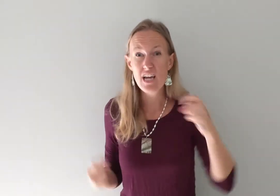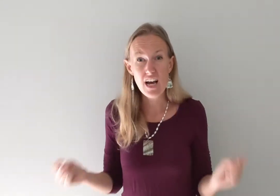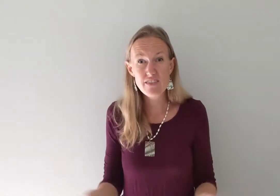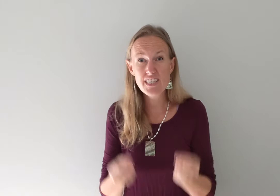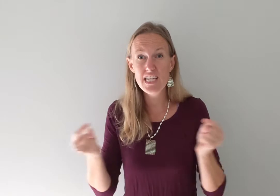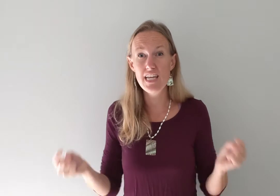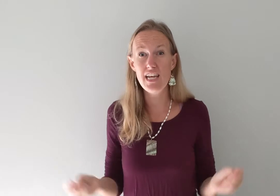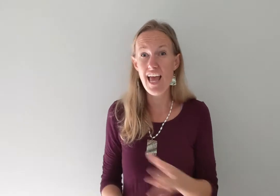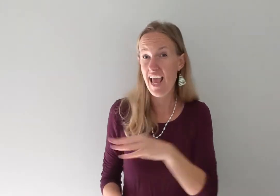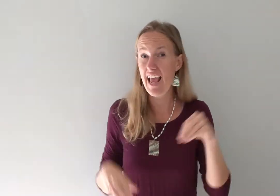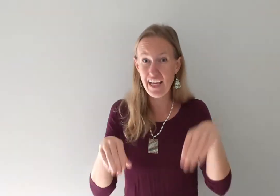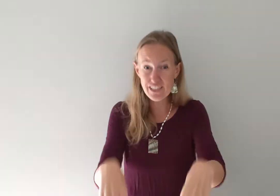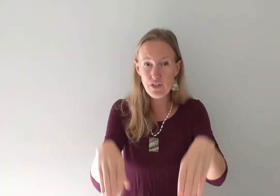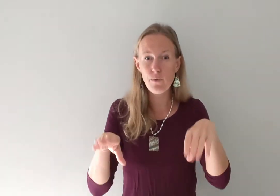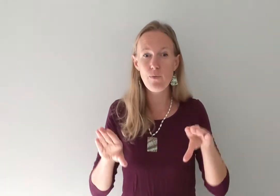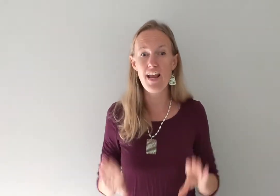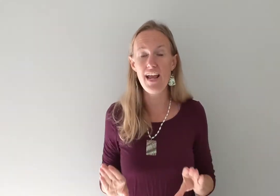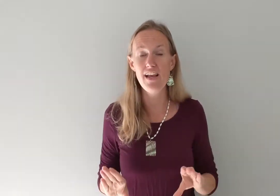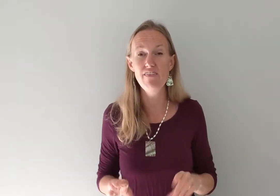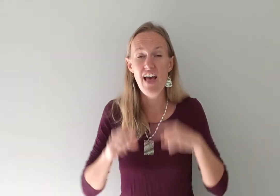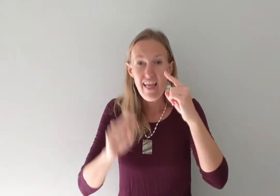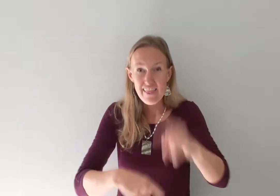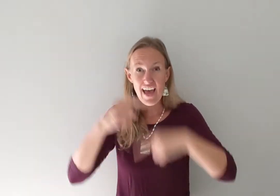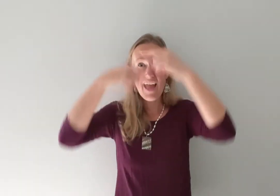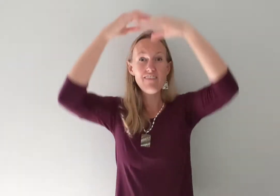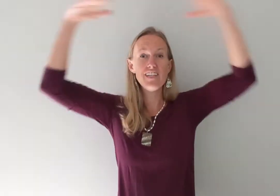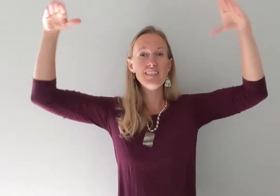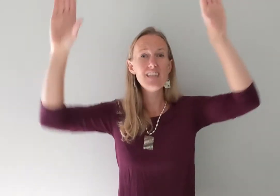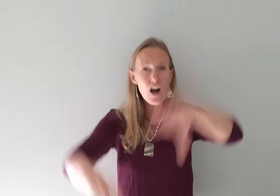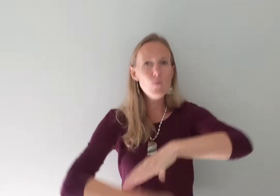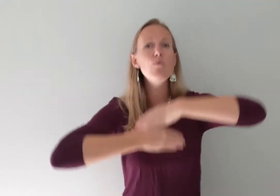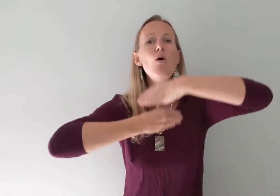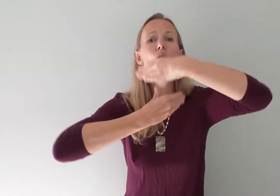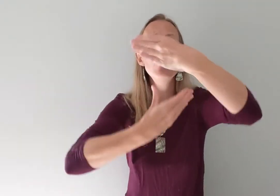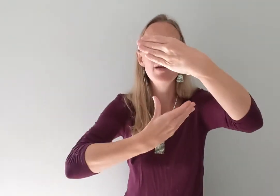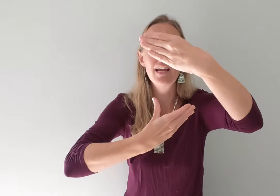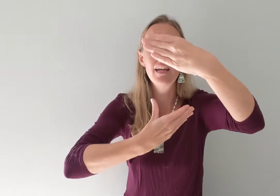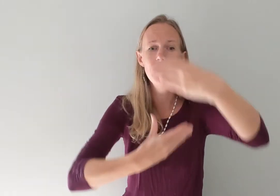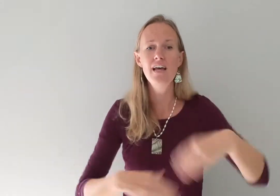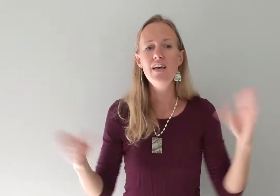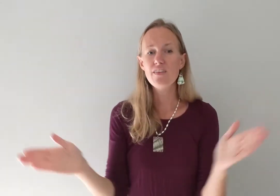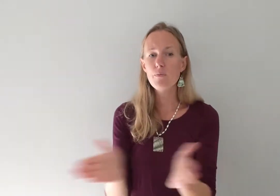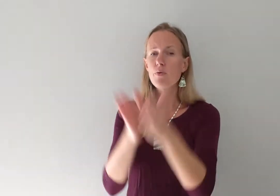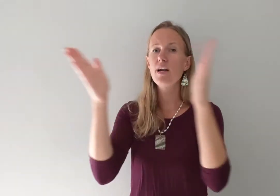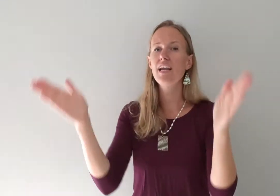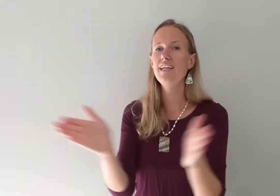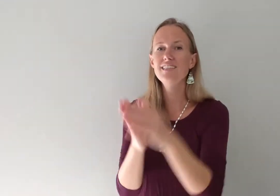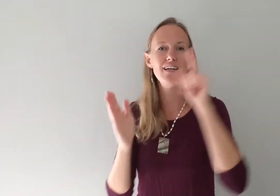of sin and grave. The heavens are roaring the praise of